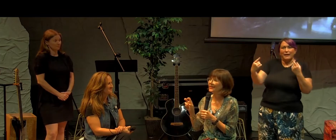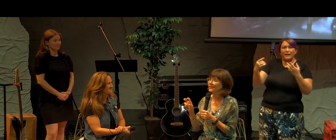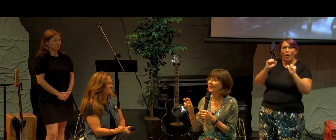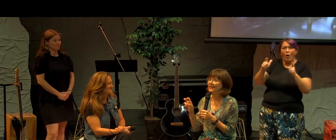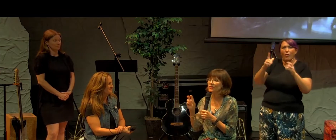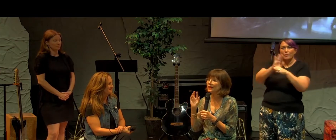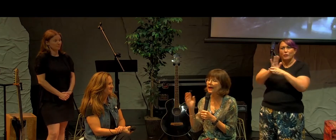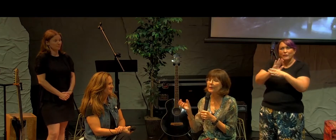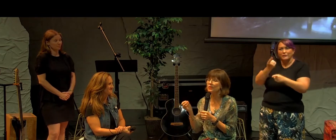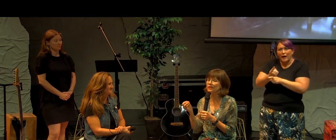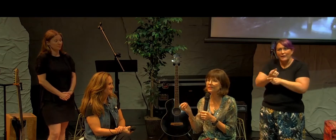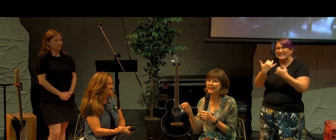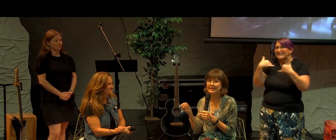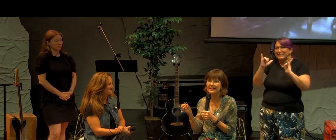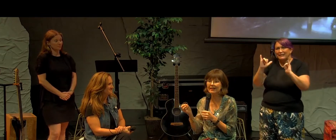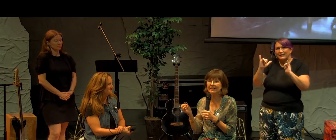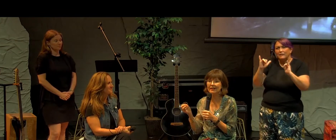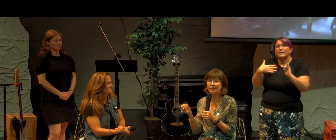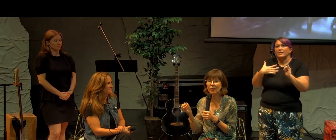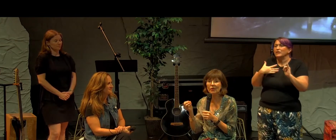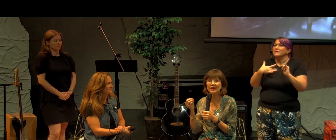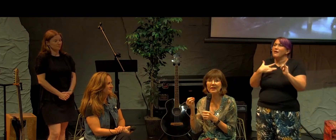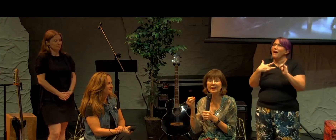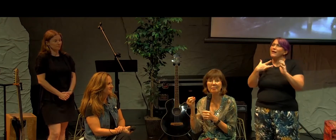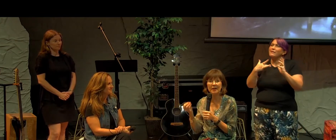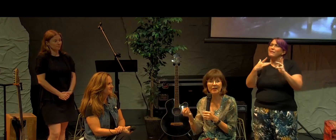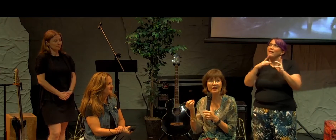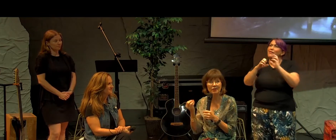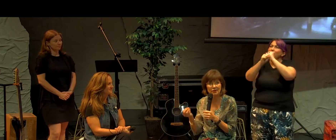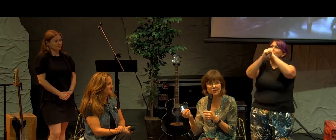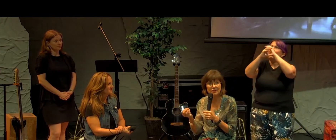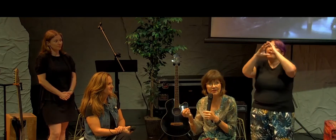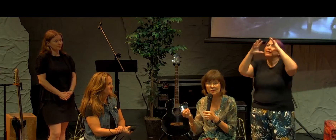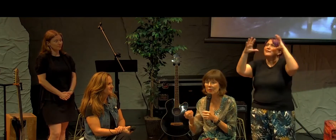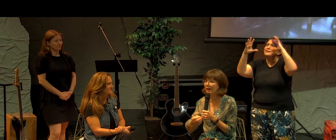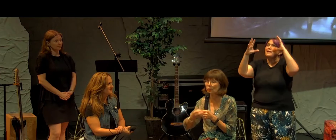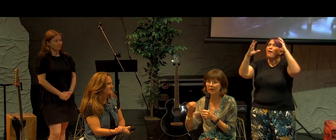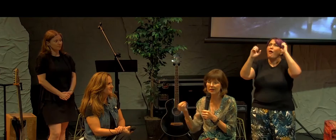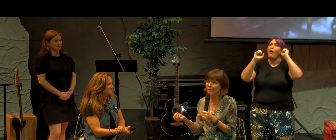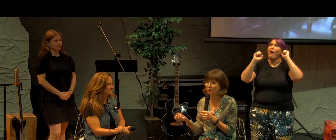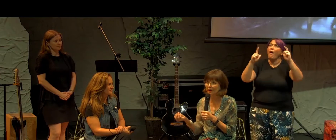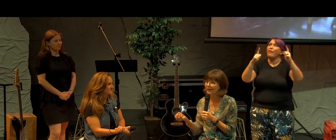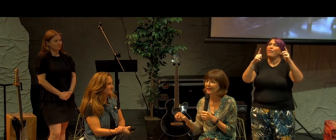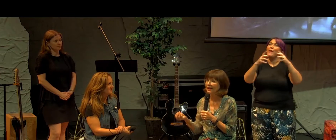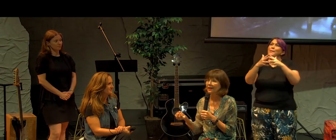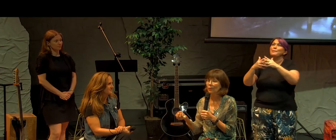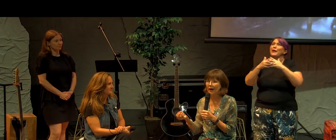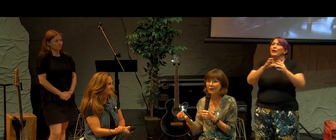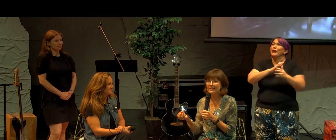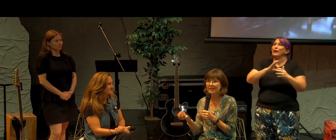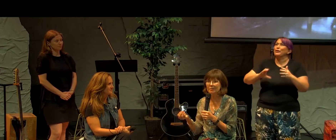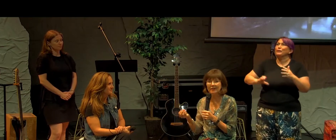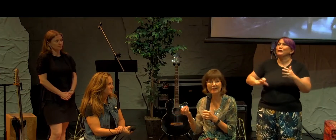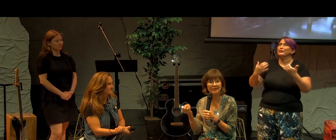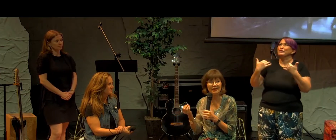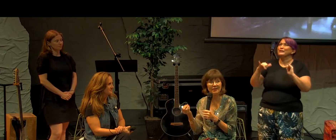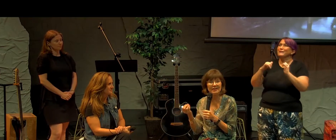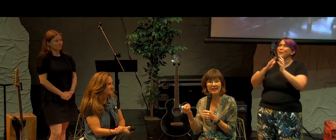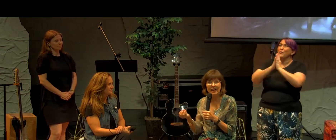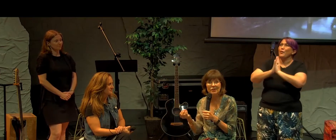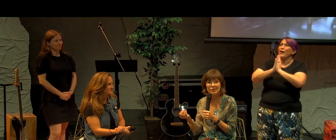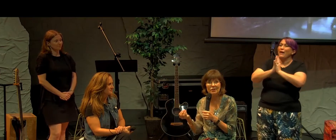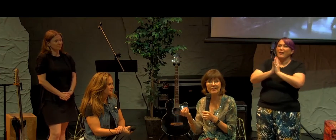you know, it just captured the fantasy, I think, of all the American Christians, no matter where they were. Wow, a team of, you